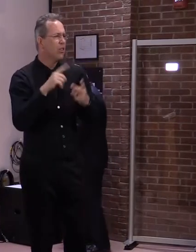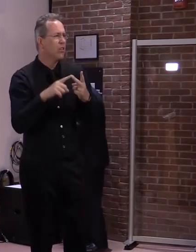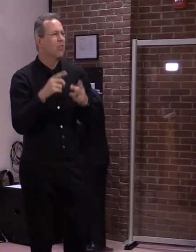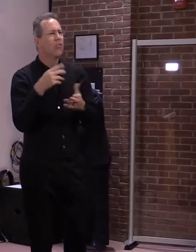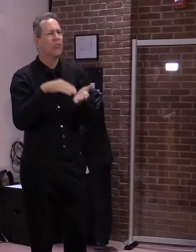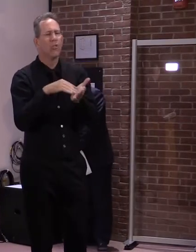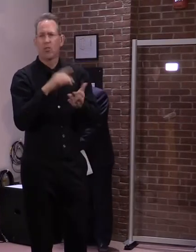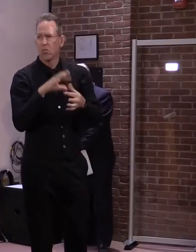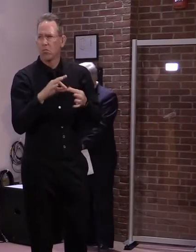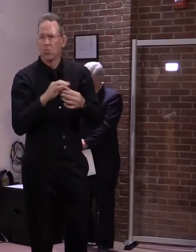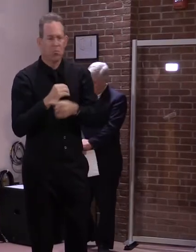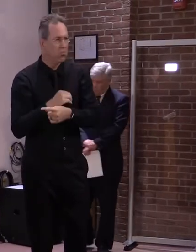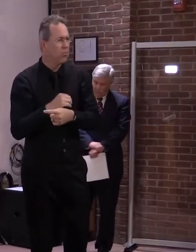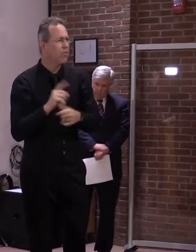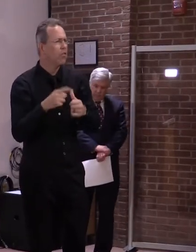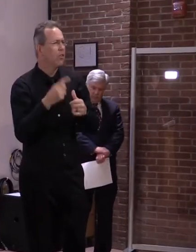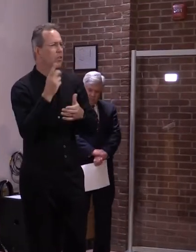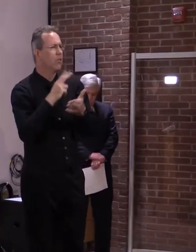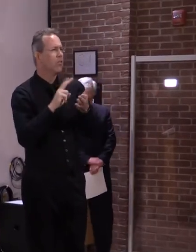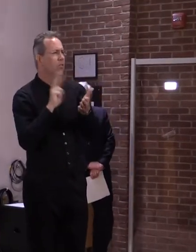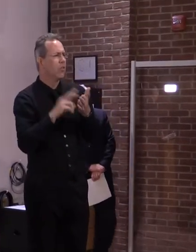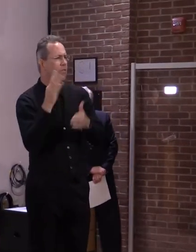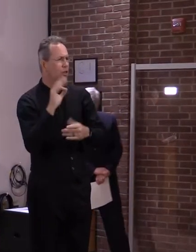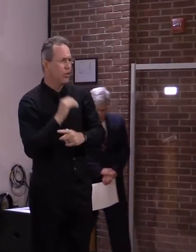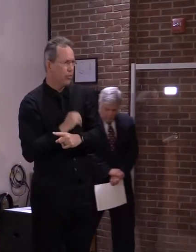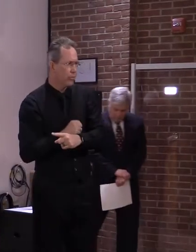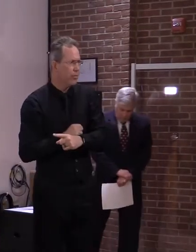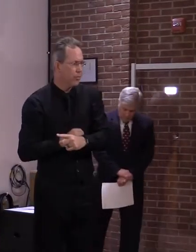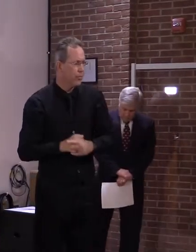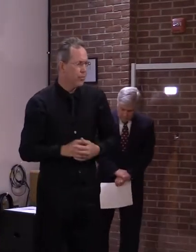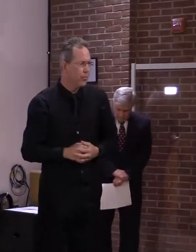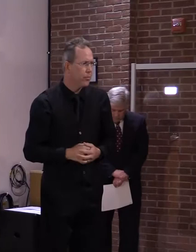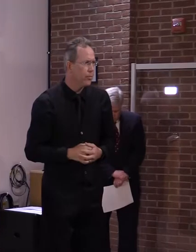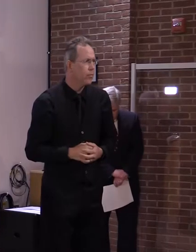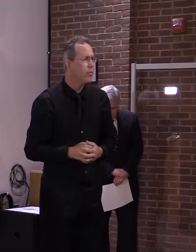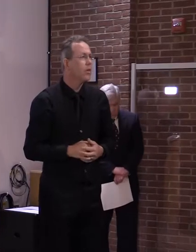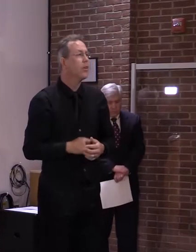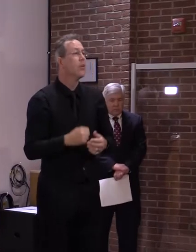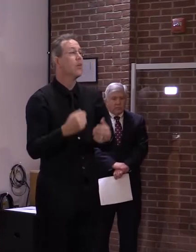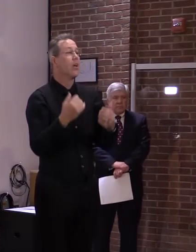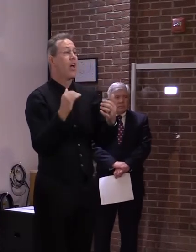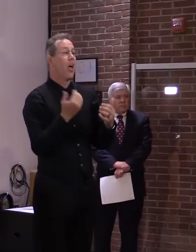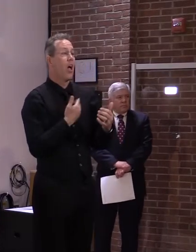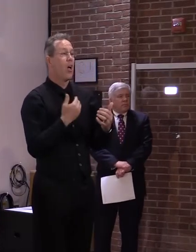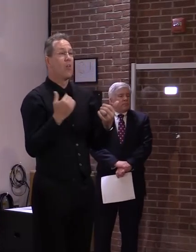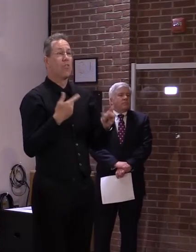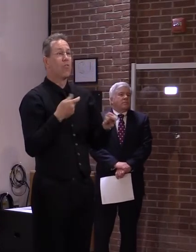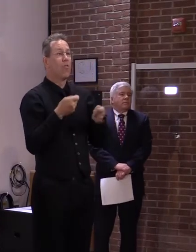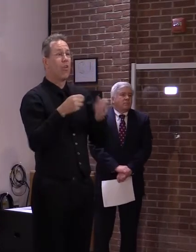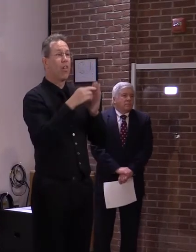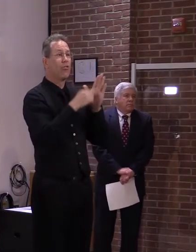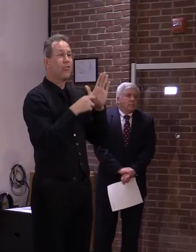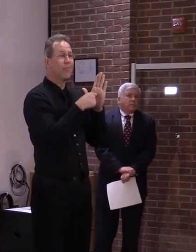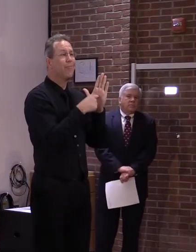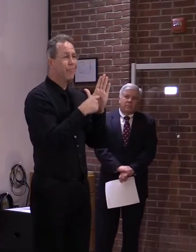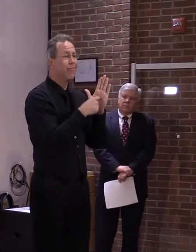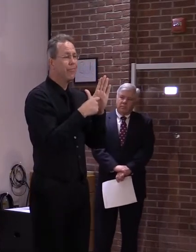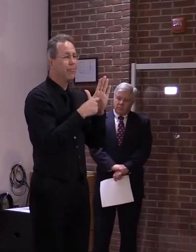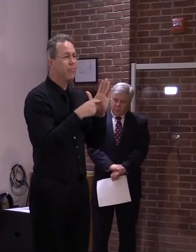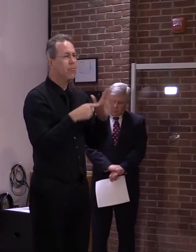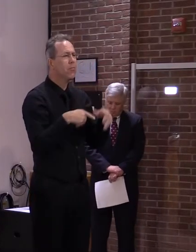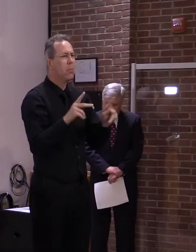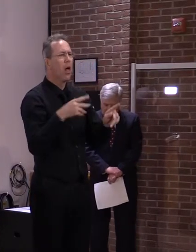Yeah, hi. We have, you know, again, our existing regulations provide opportunities to provide those